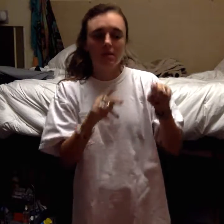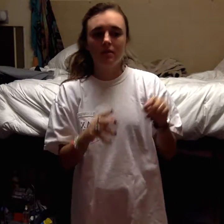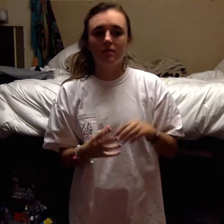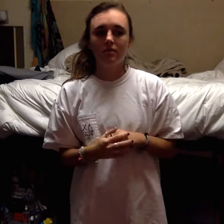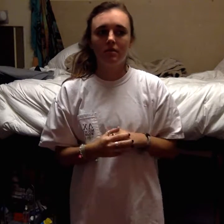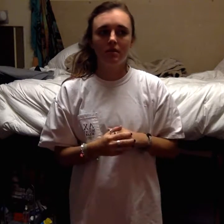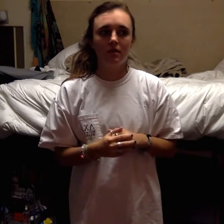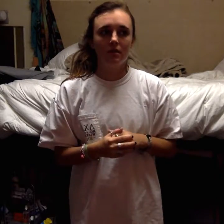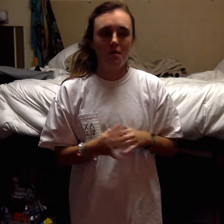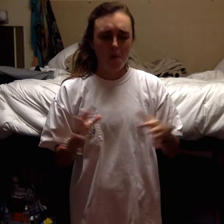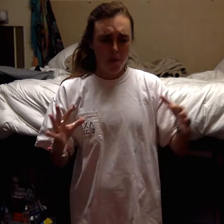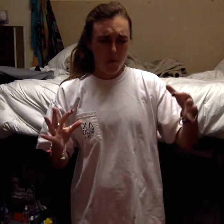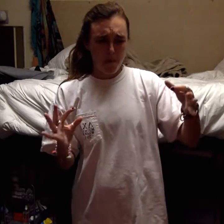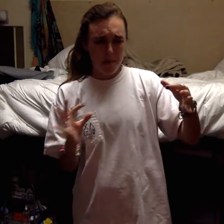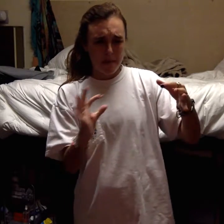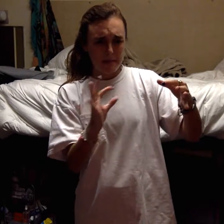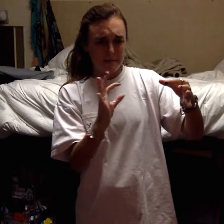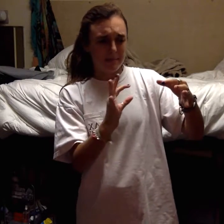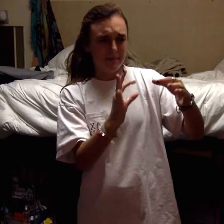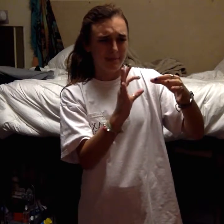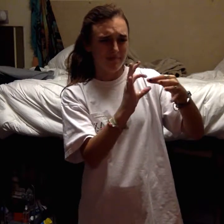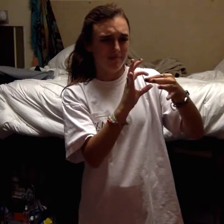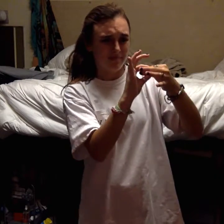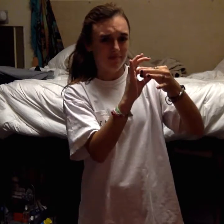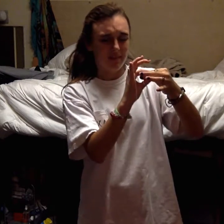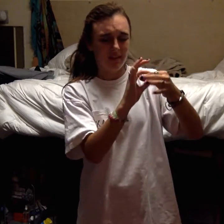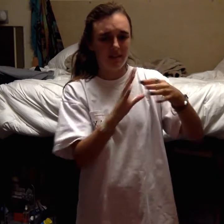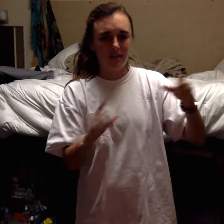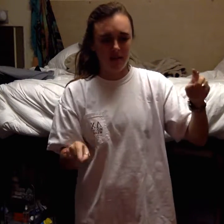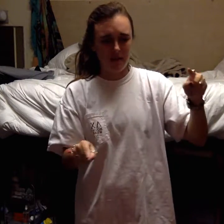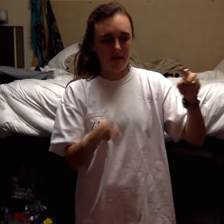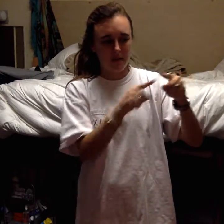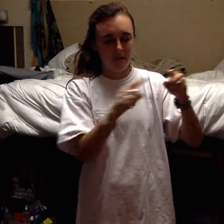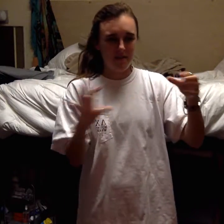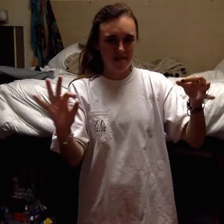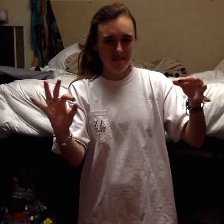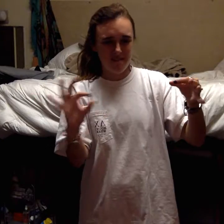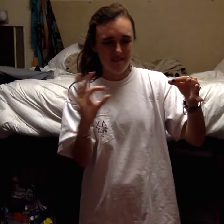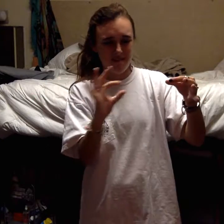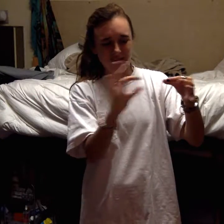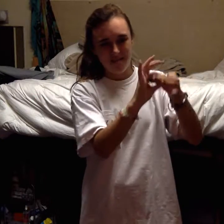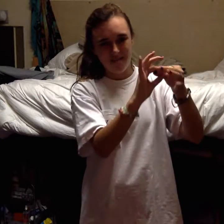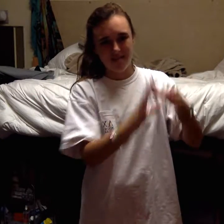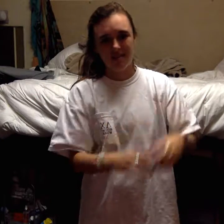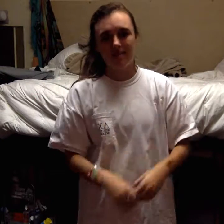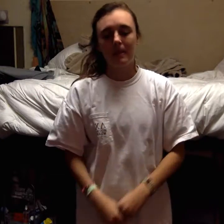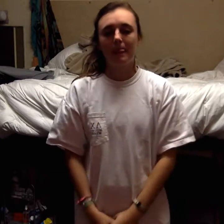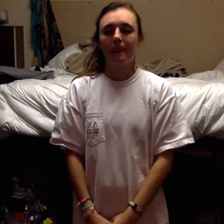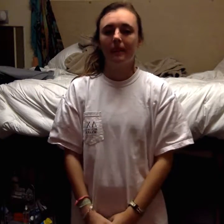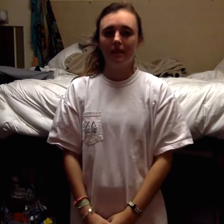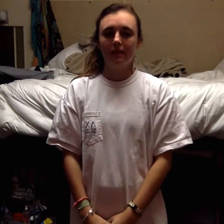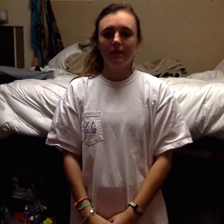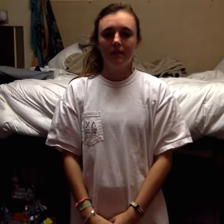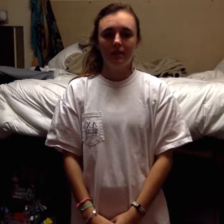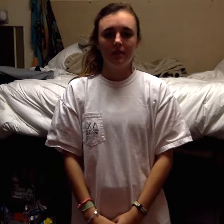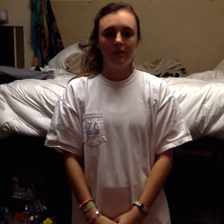onto every single line. The success of your project next week will depend on how well you draw to the vanishing point. Yes.